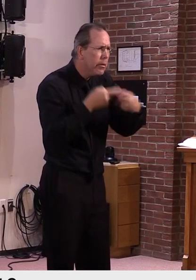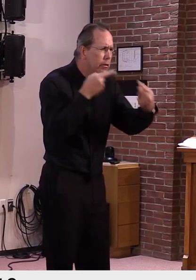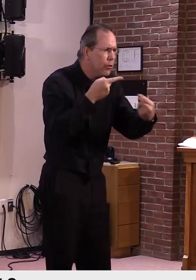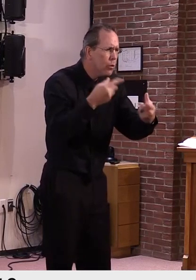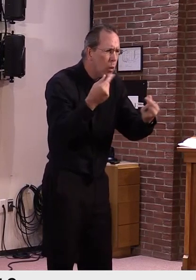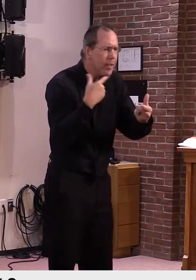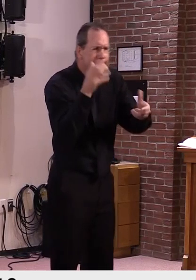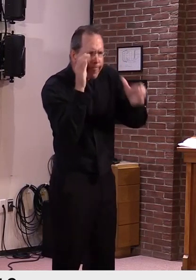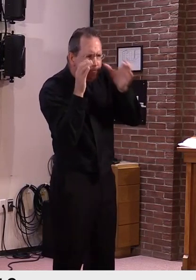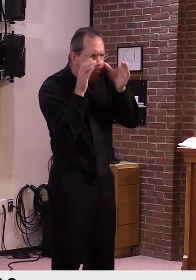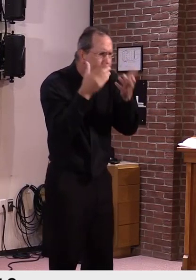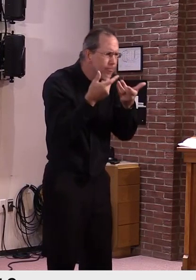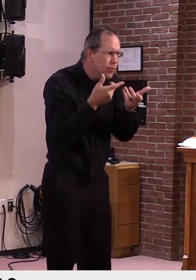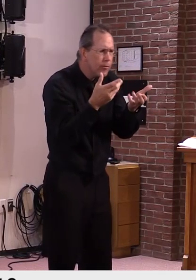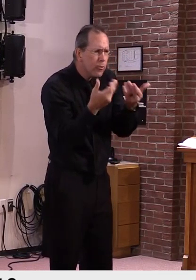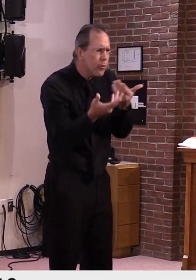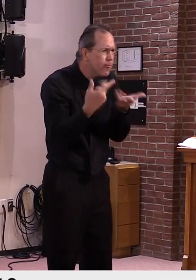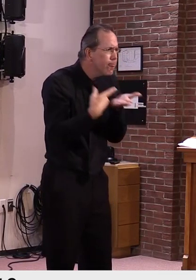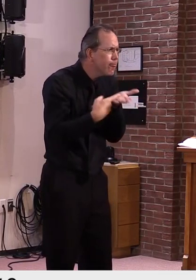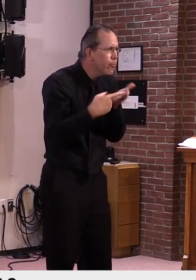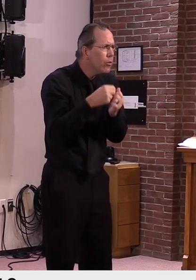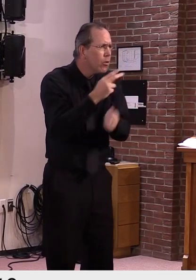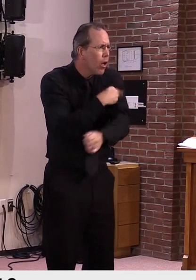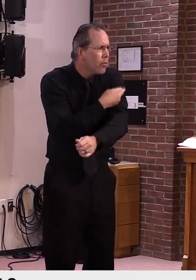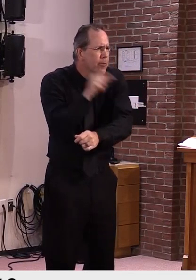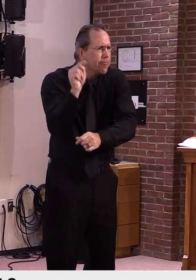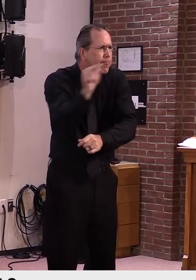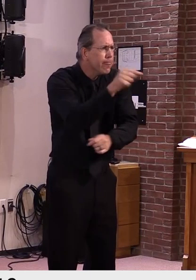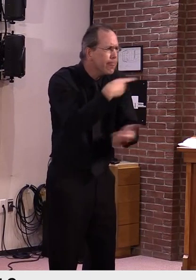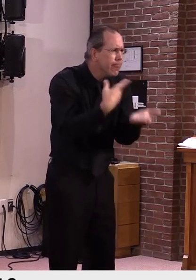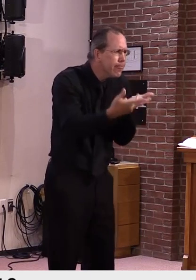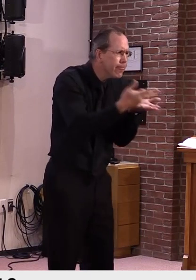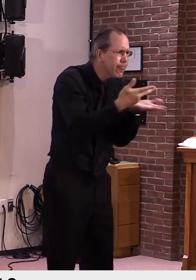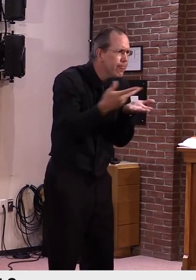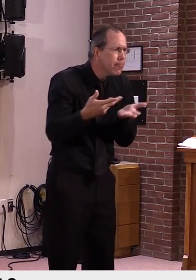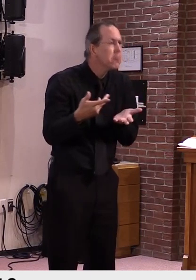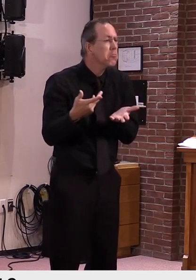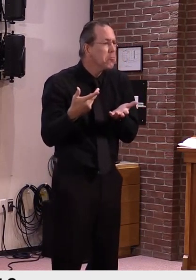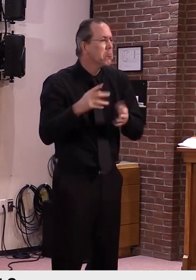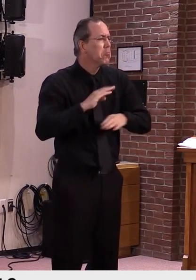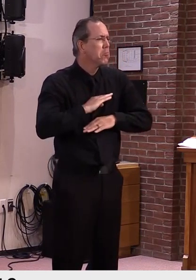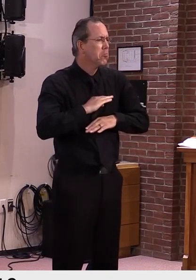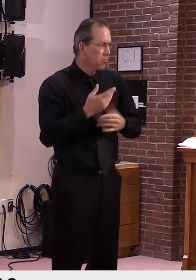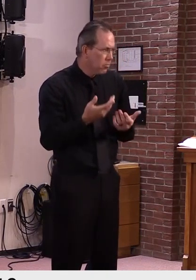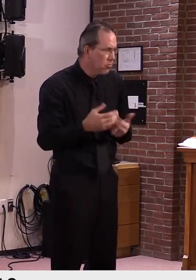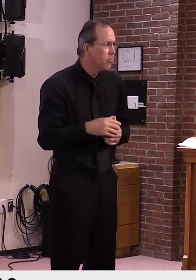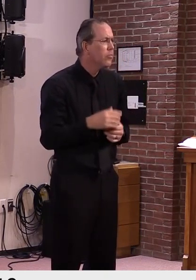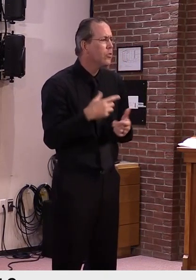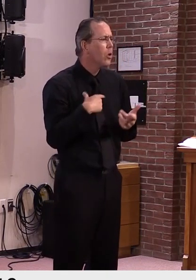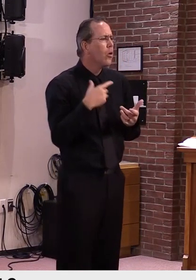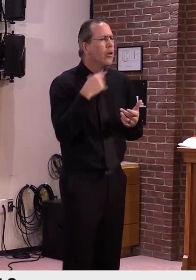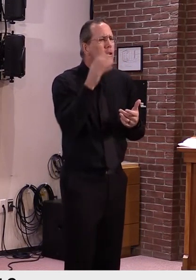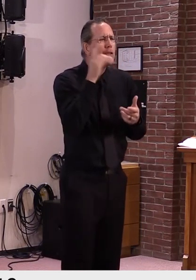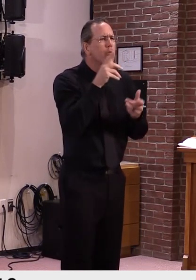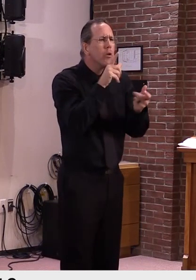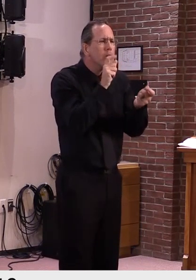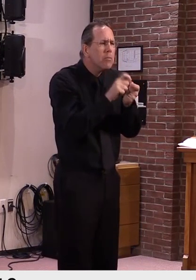thank you for the question. I'll be ready for some of the specifics that you had mentioned when we come